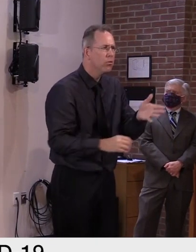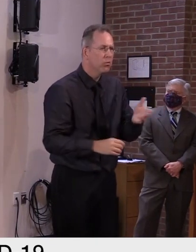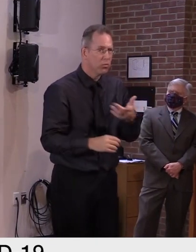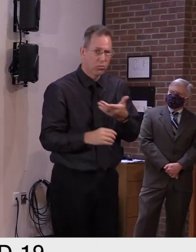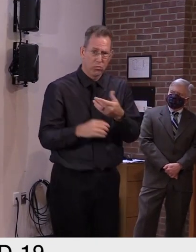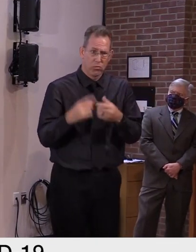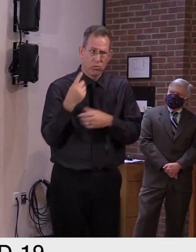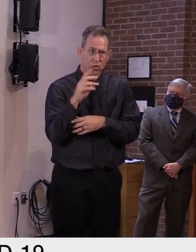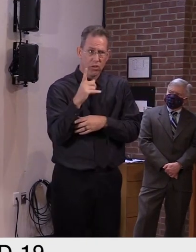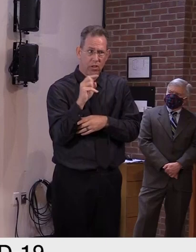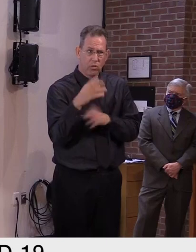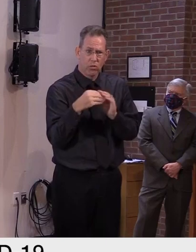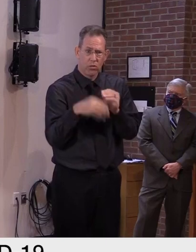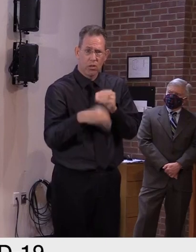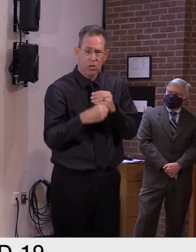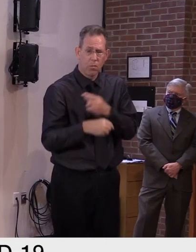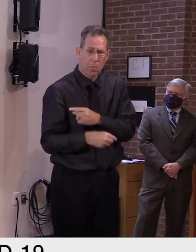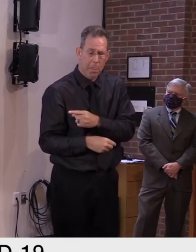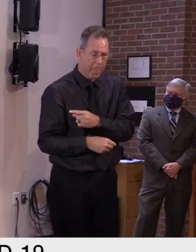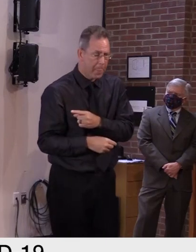that?